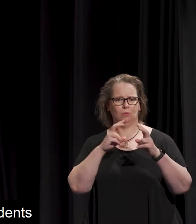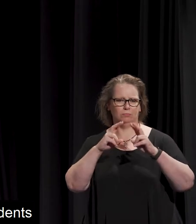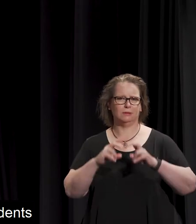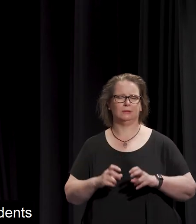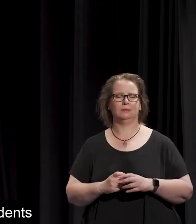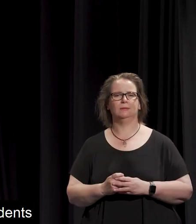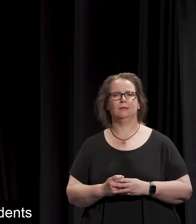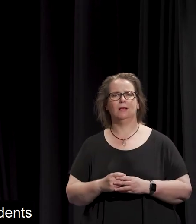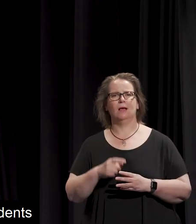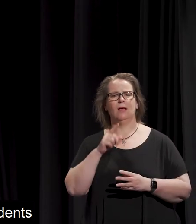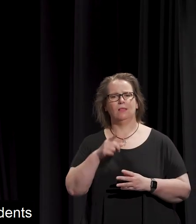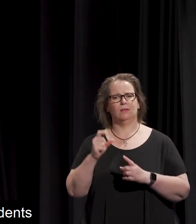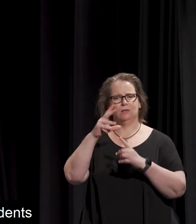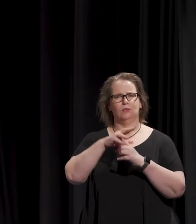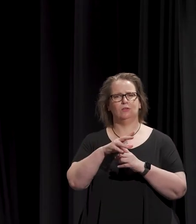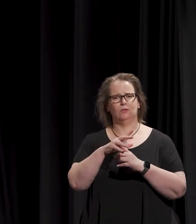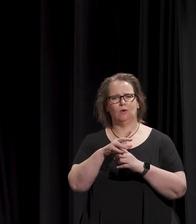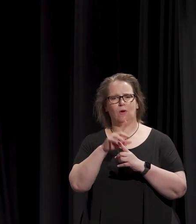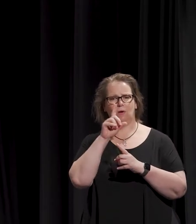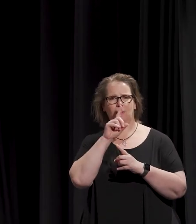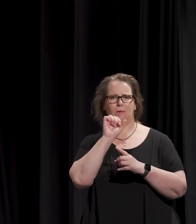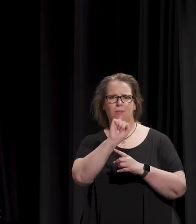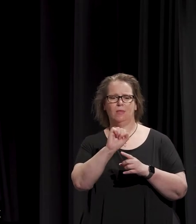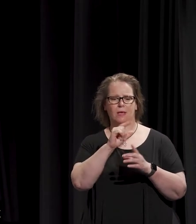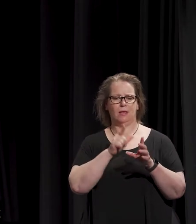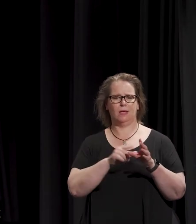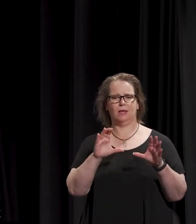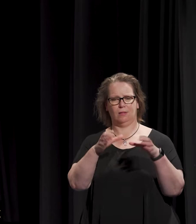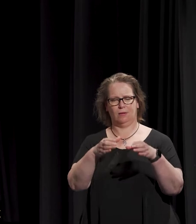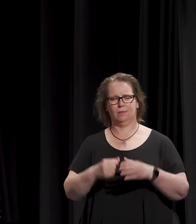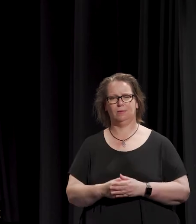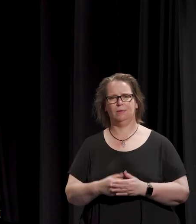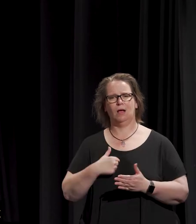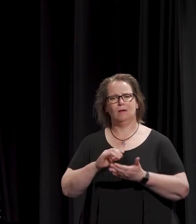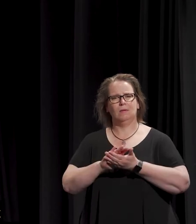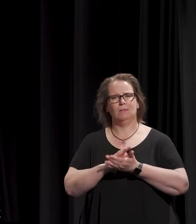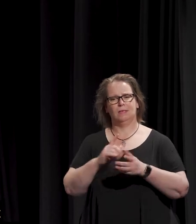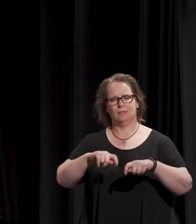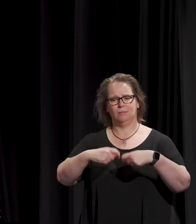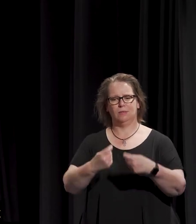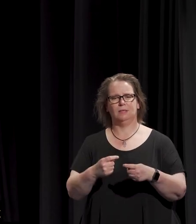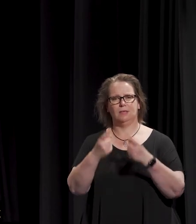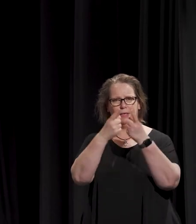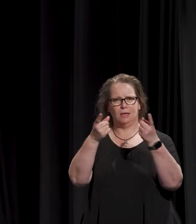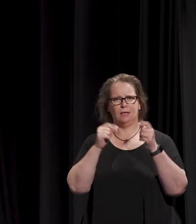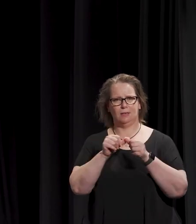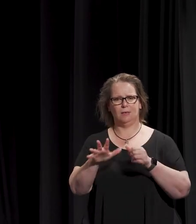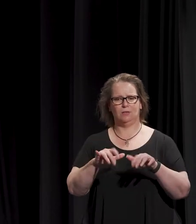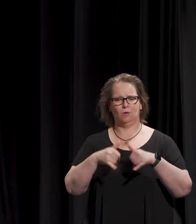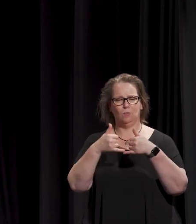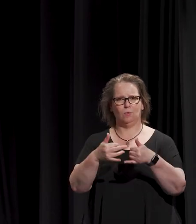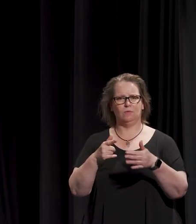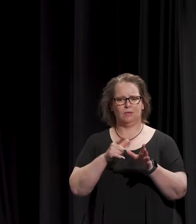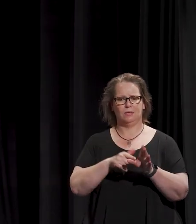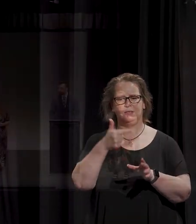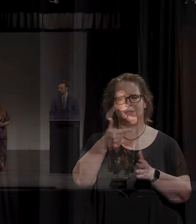students are the top academic performers in their year level. I am delighted to present Academic Excellence Awards to students